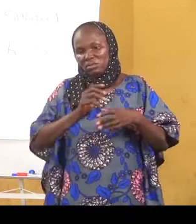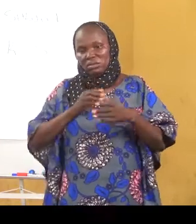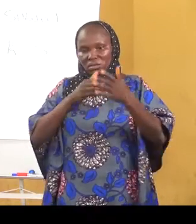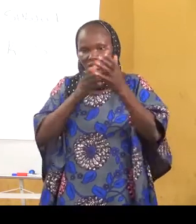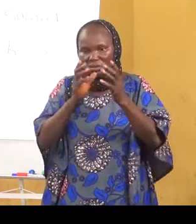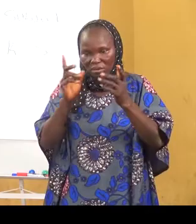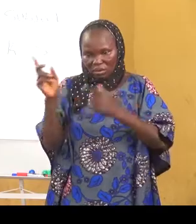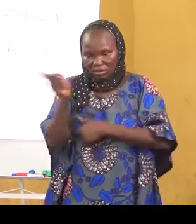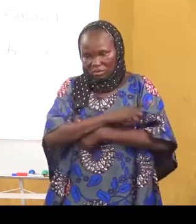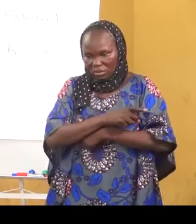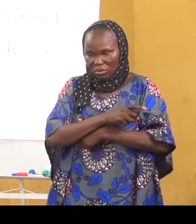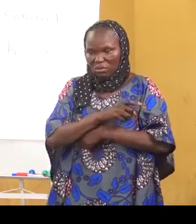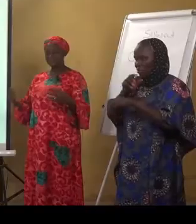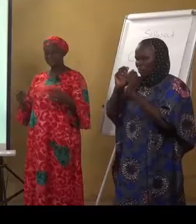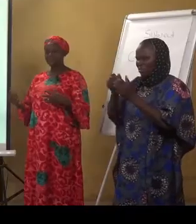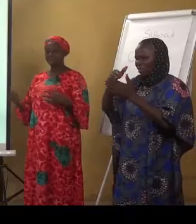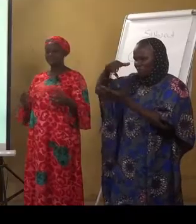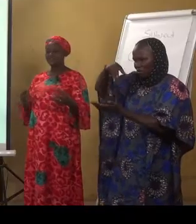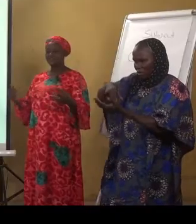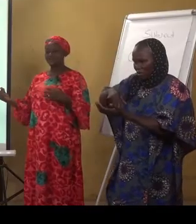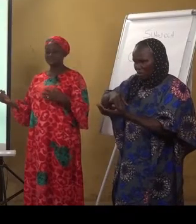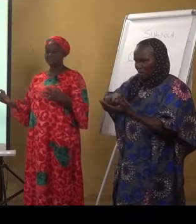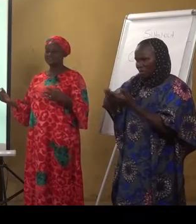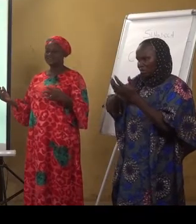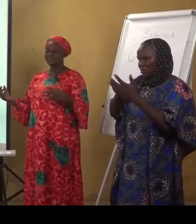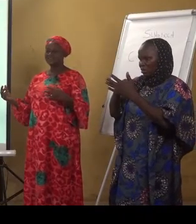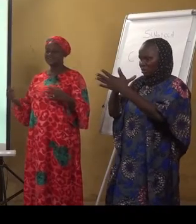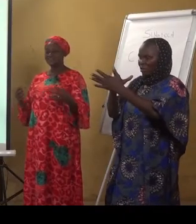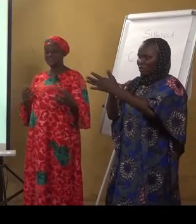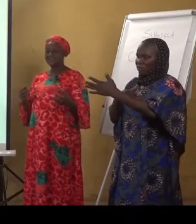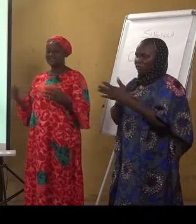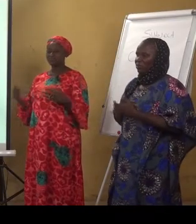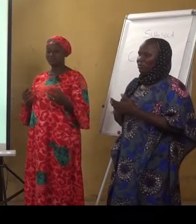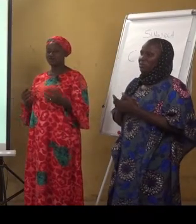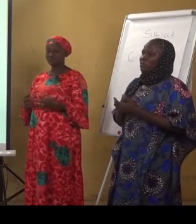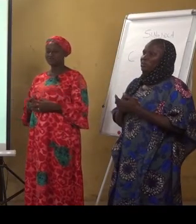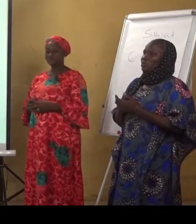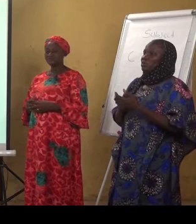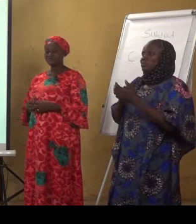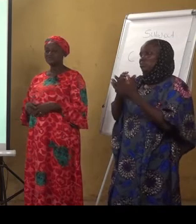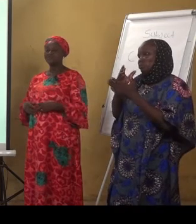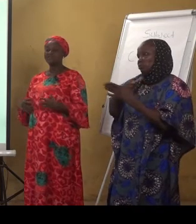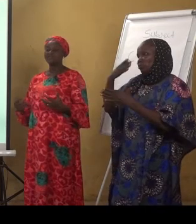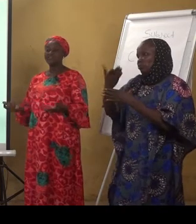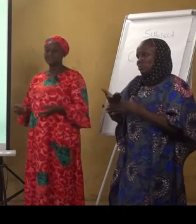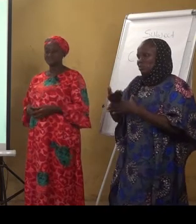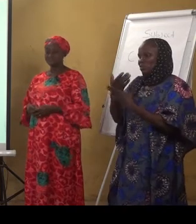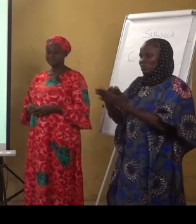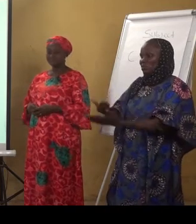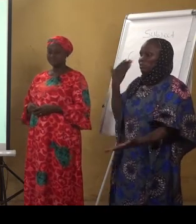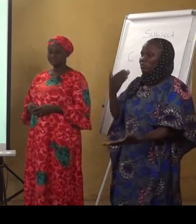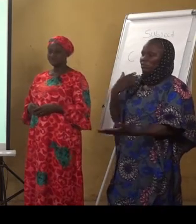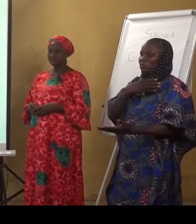know, the difference between us, the rich and the poor, will be